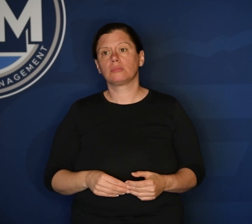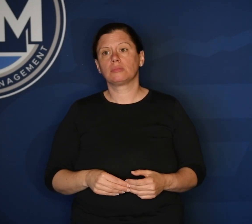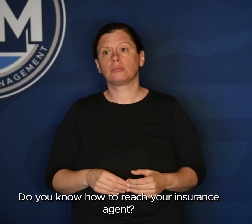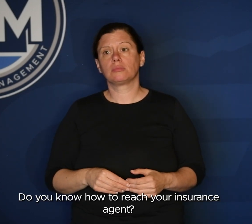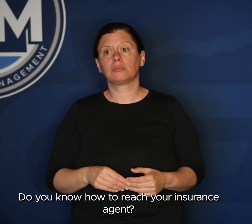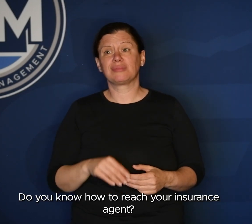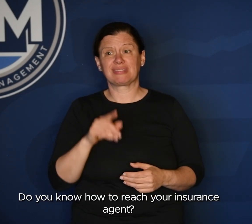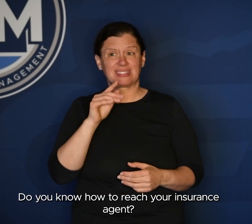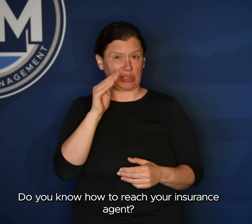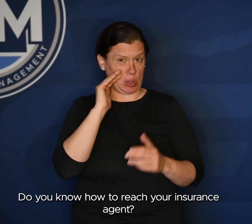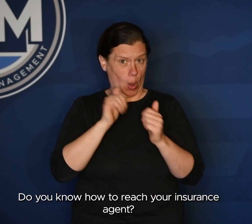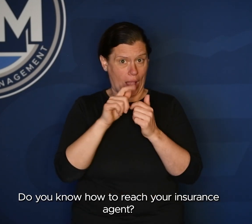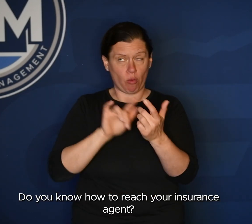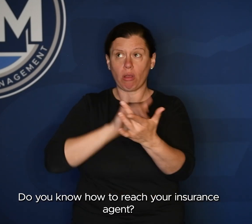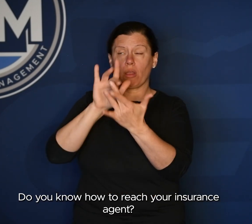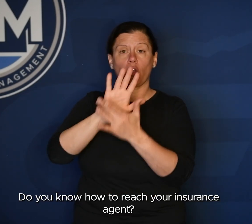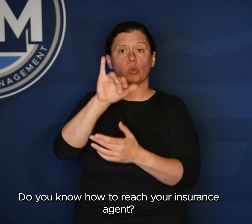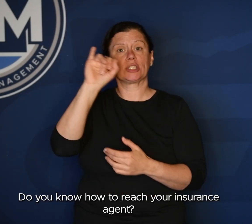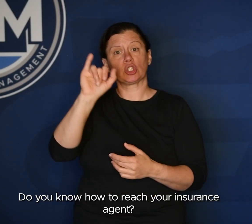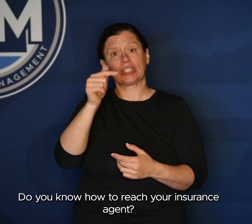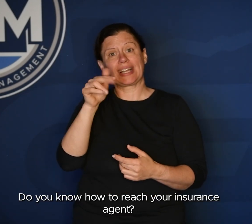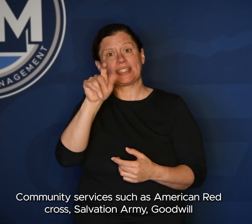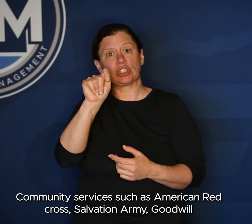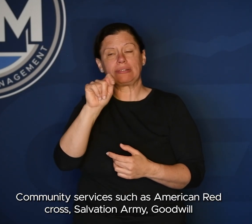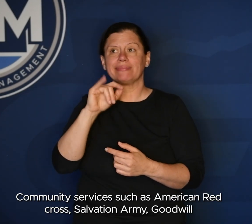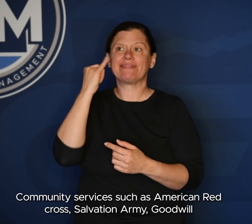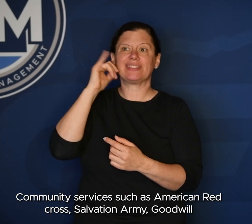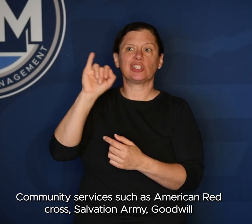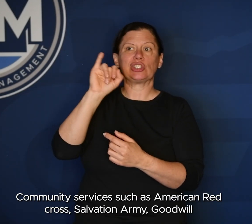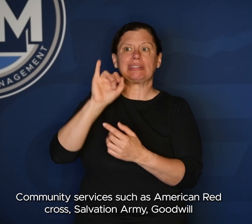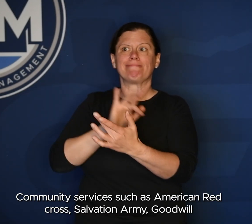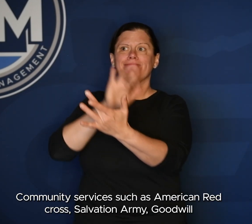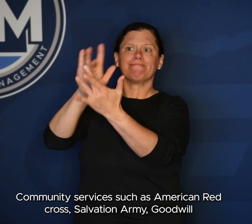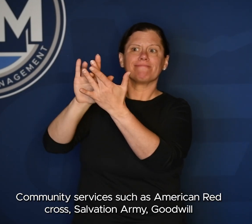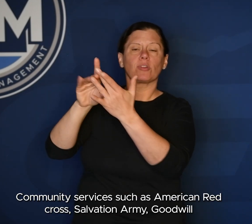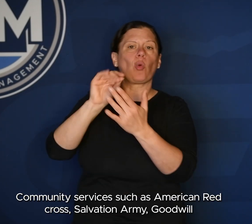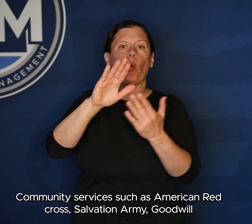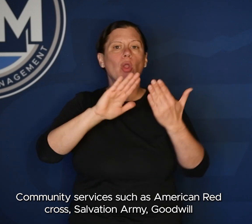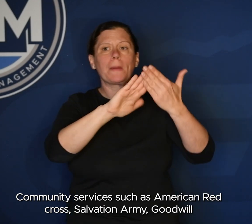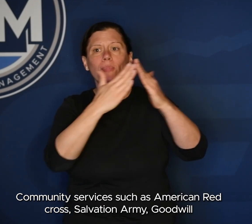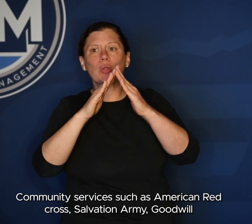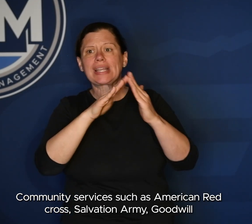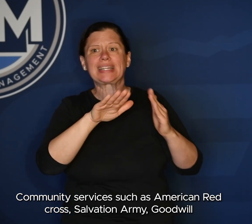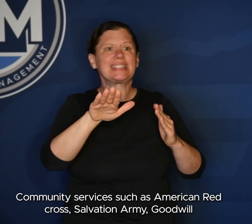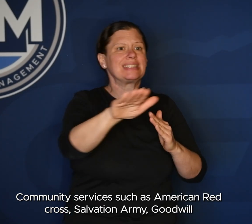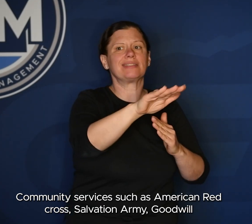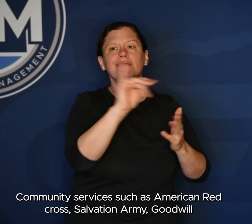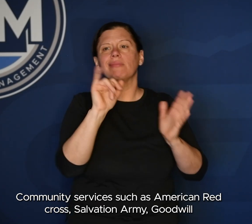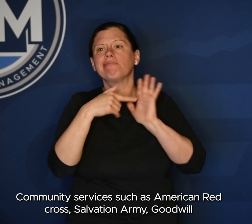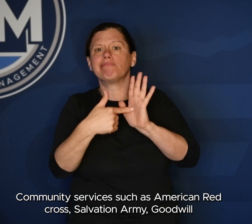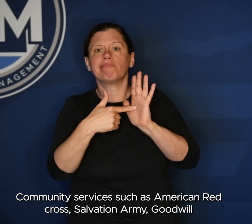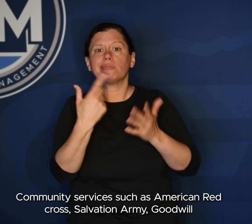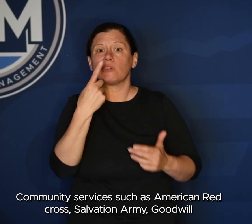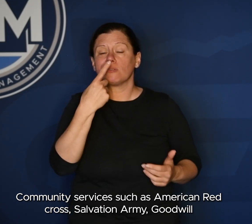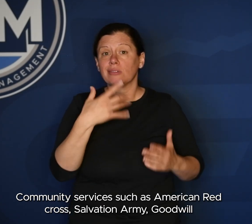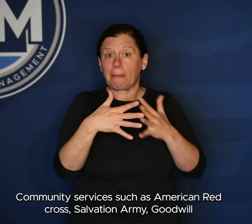Do you know how to reach your insurance agent, community services such as American Red Cross, Salvation Army,